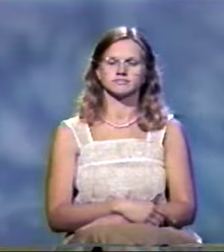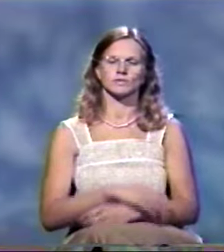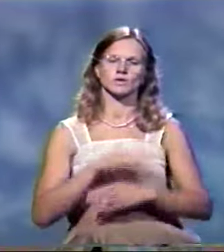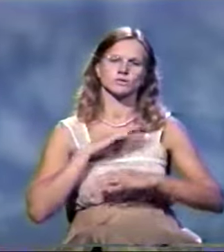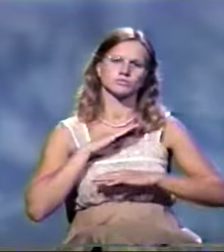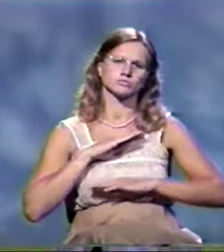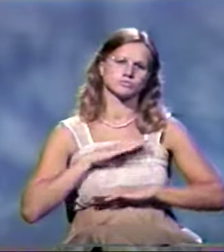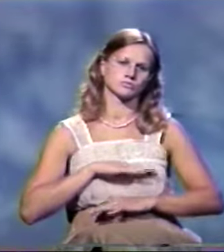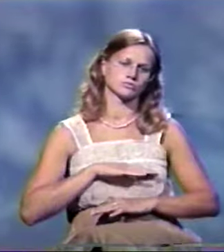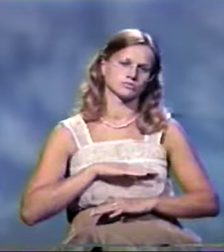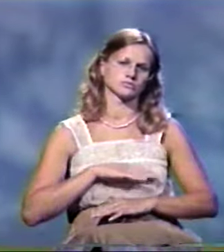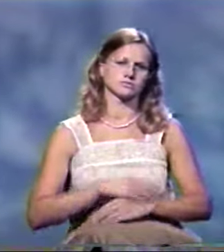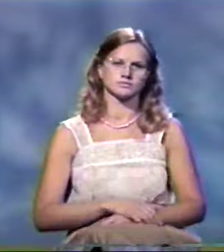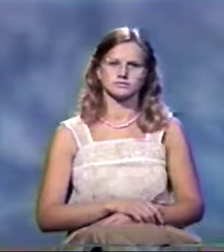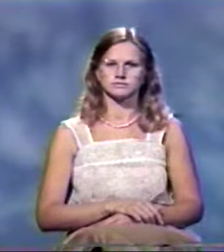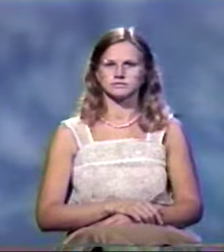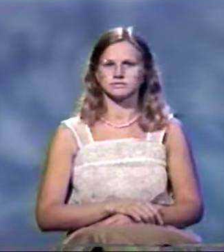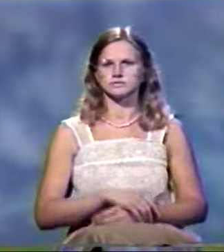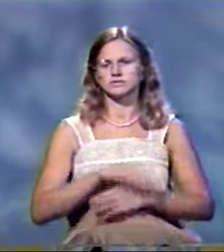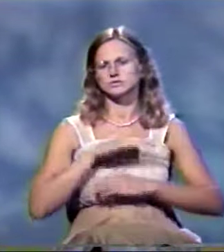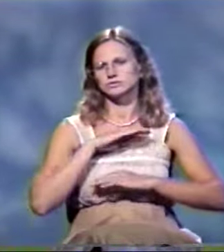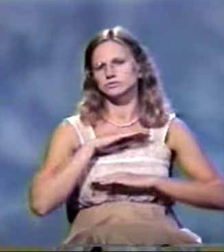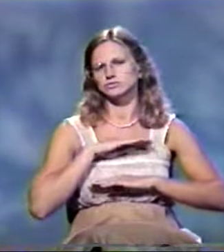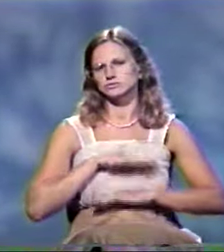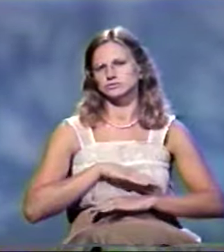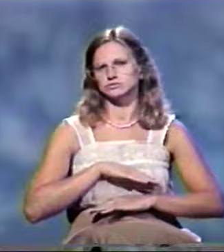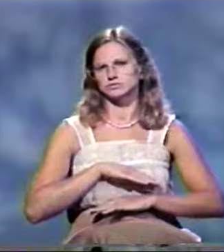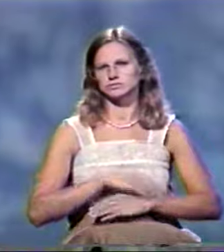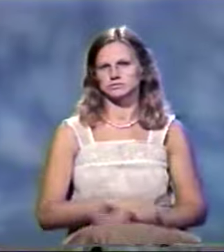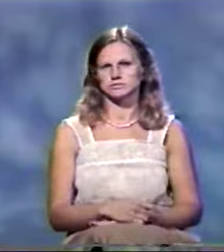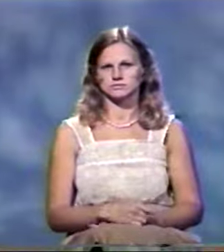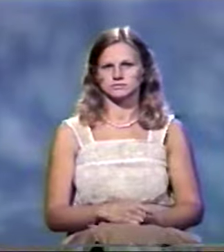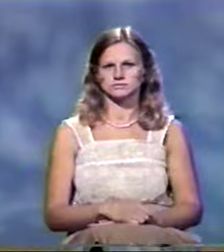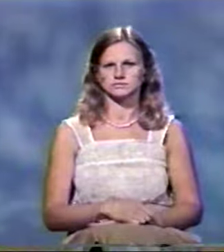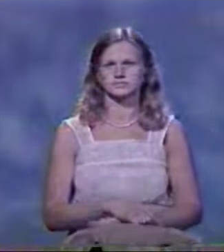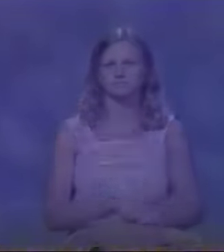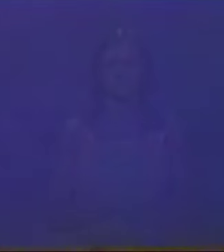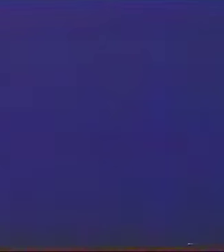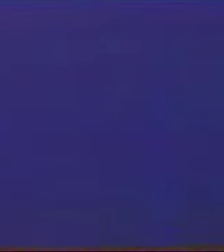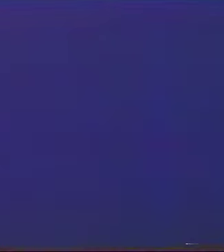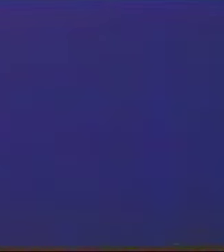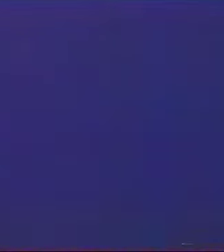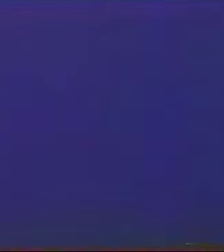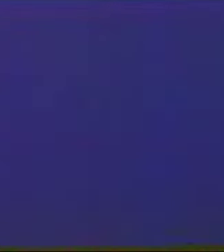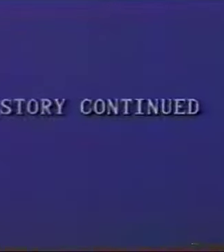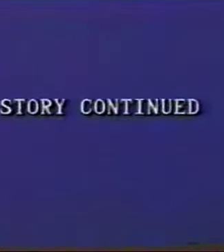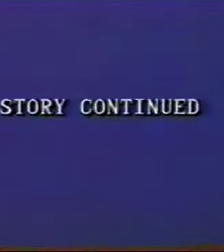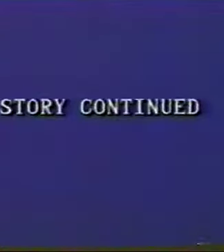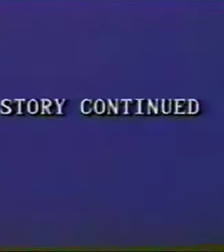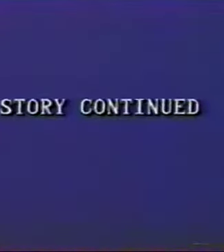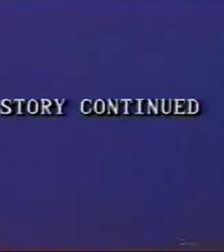Relieved, relieved.